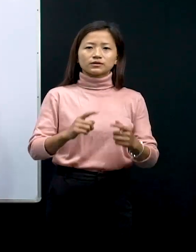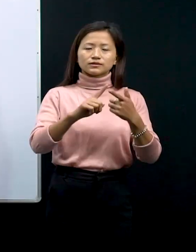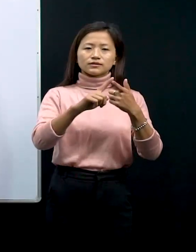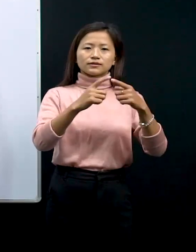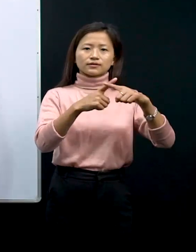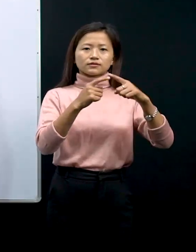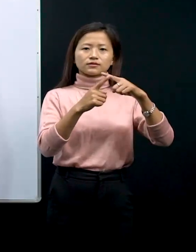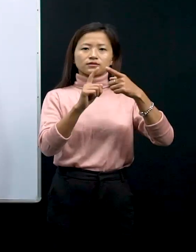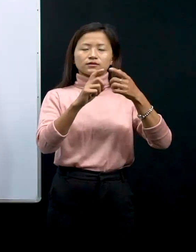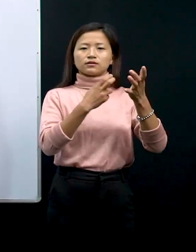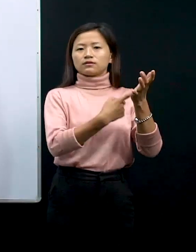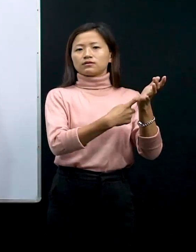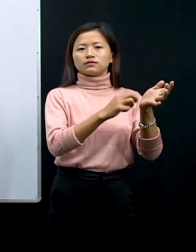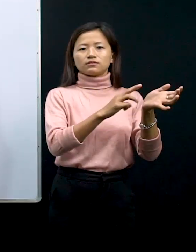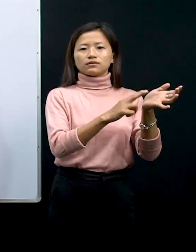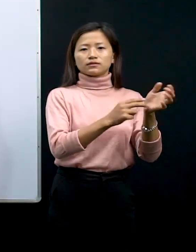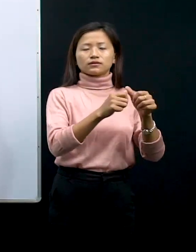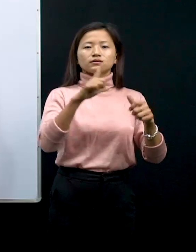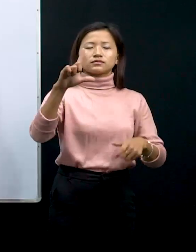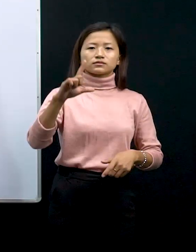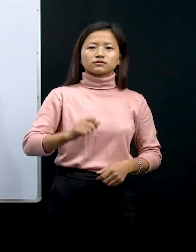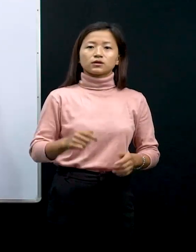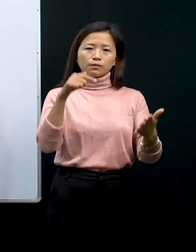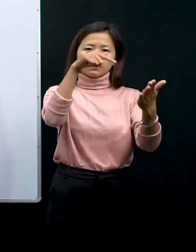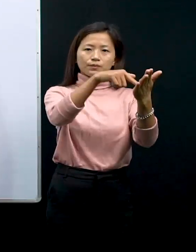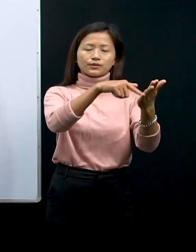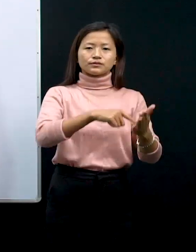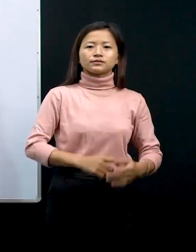point. Okay, this is a circle.